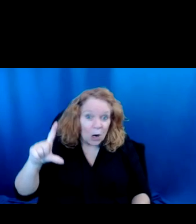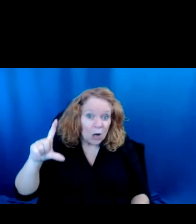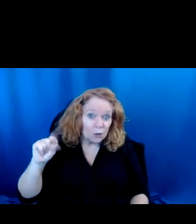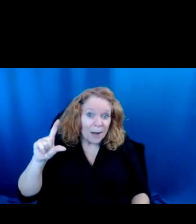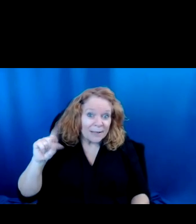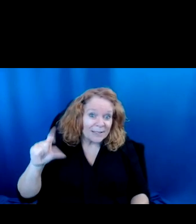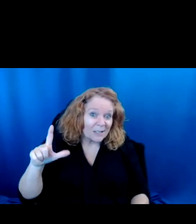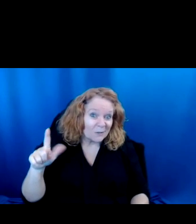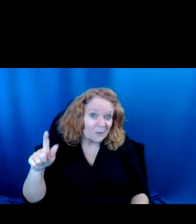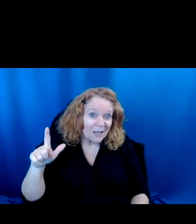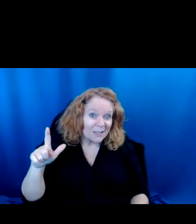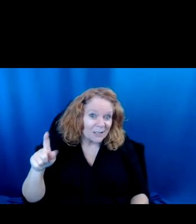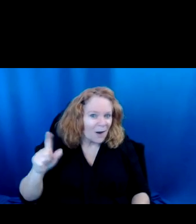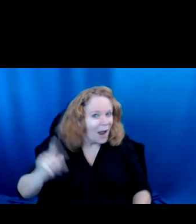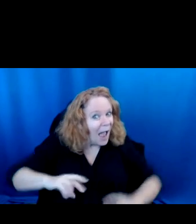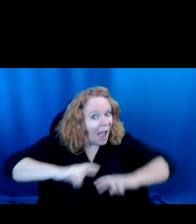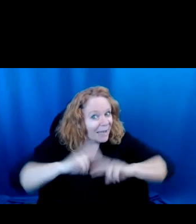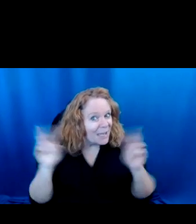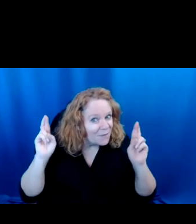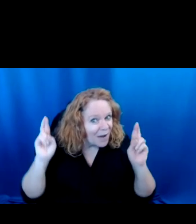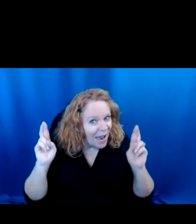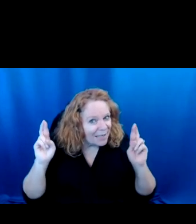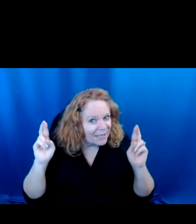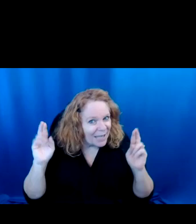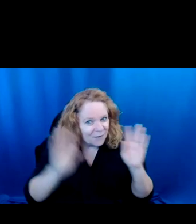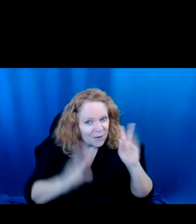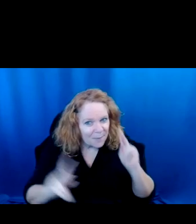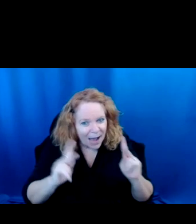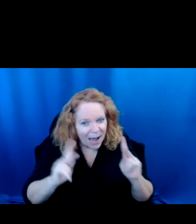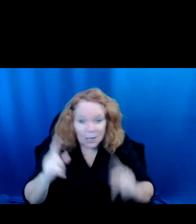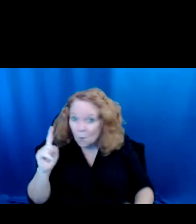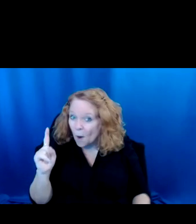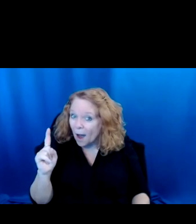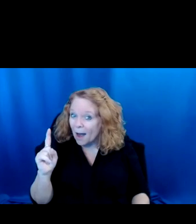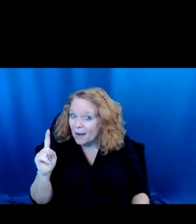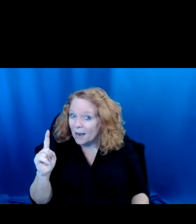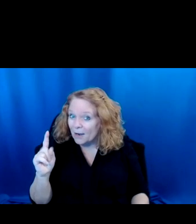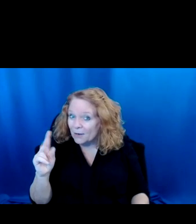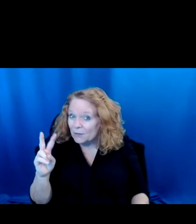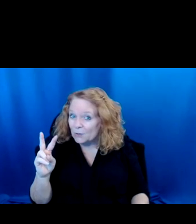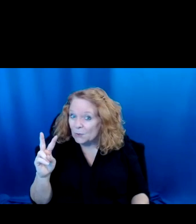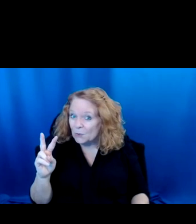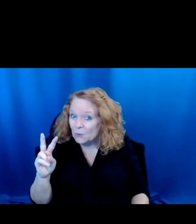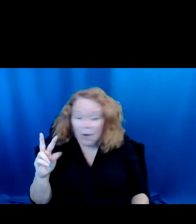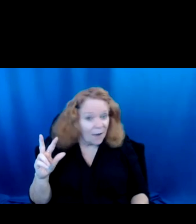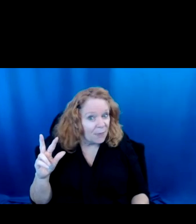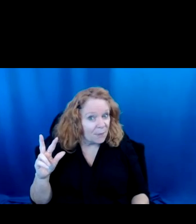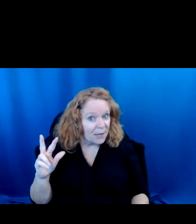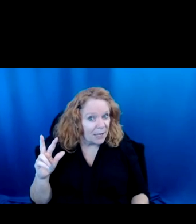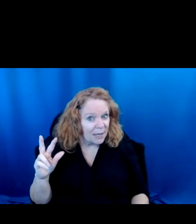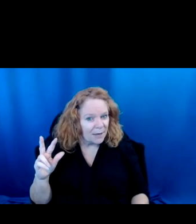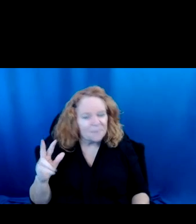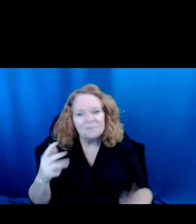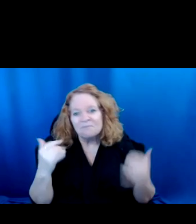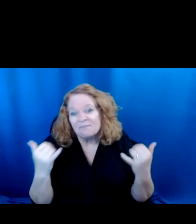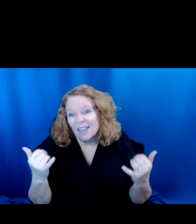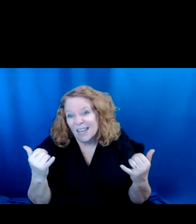2021. Get ready, everybody. One, two, three. It's